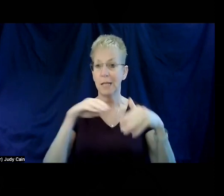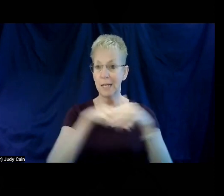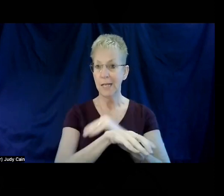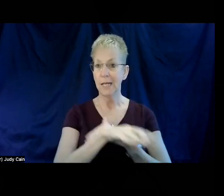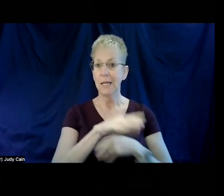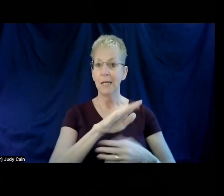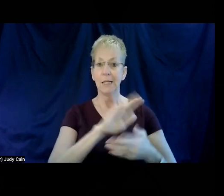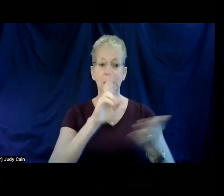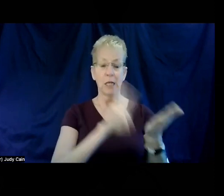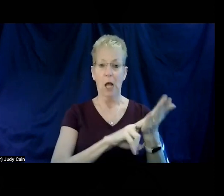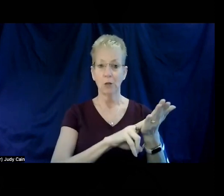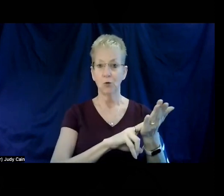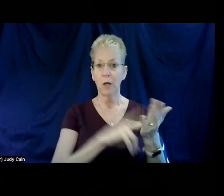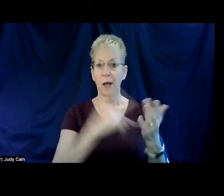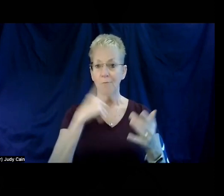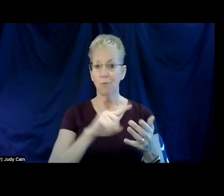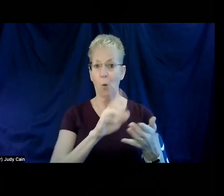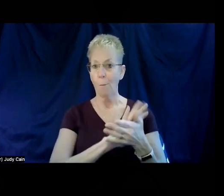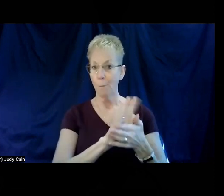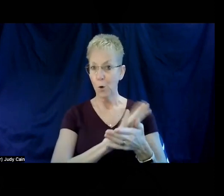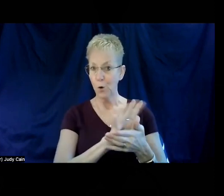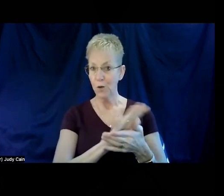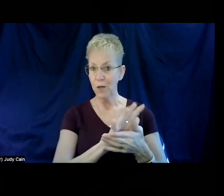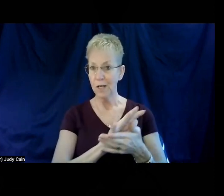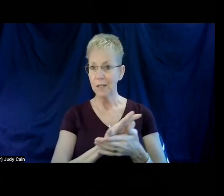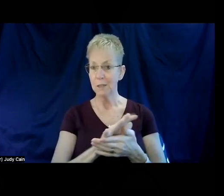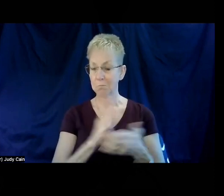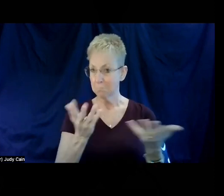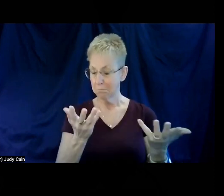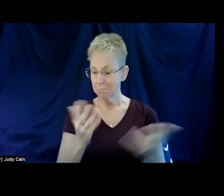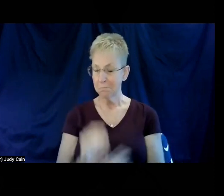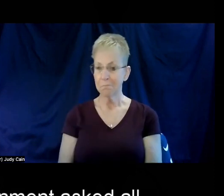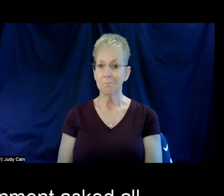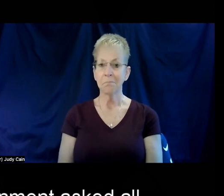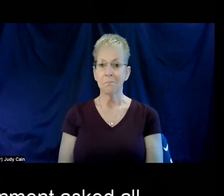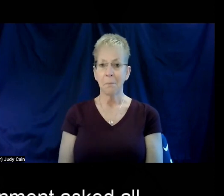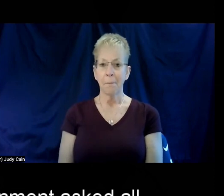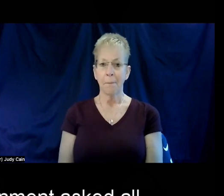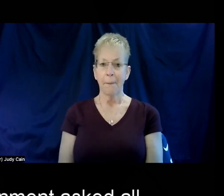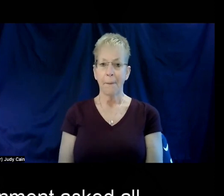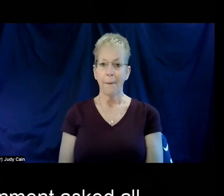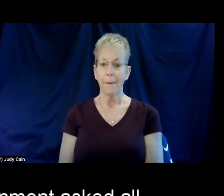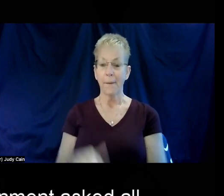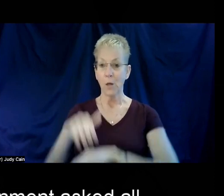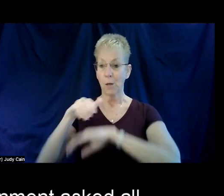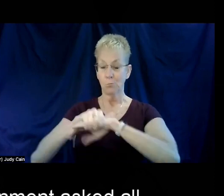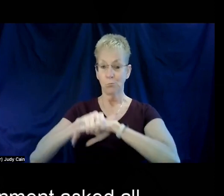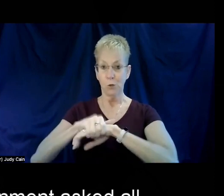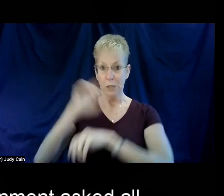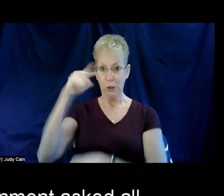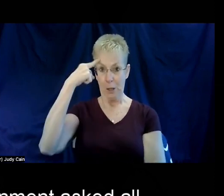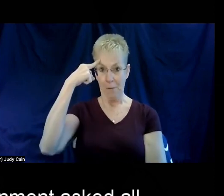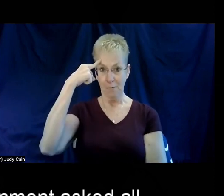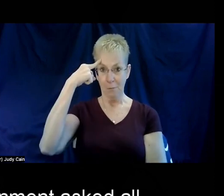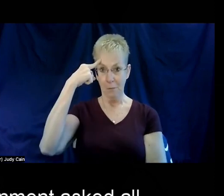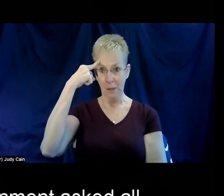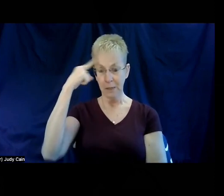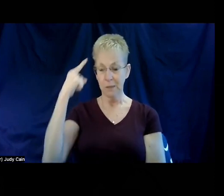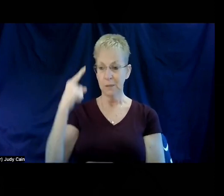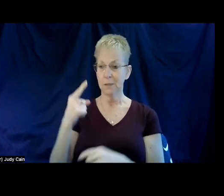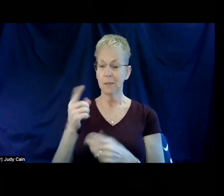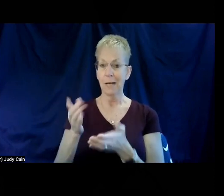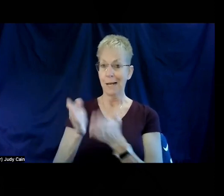a contract and was starring in films. And the British government asked all the